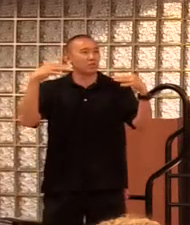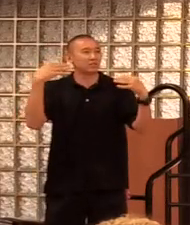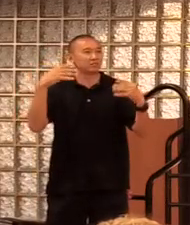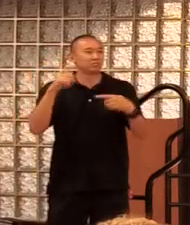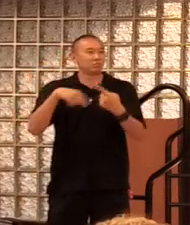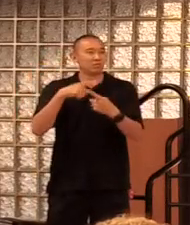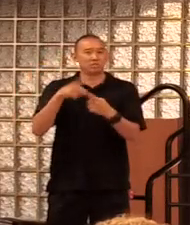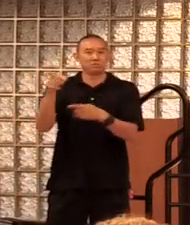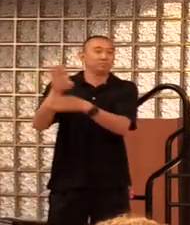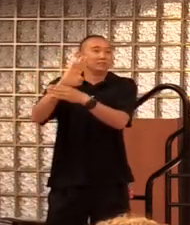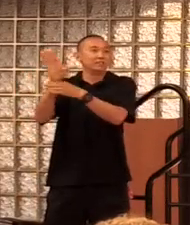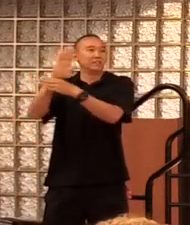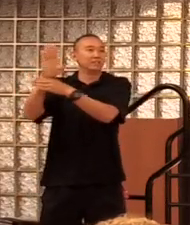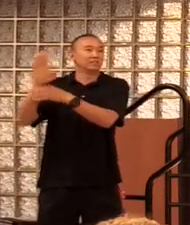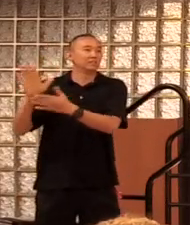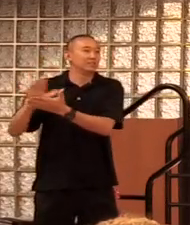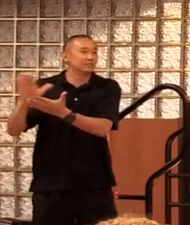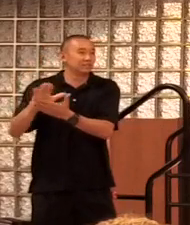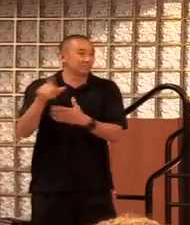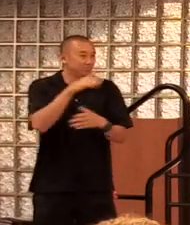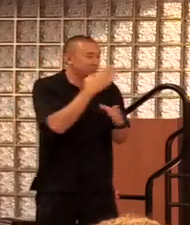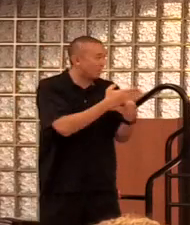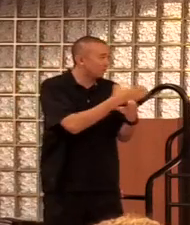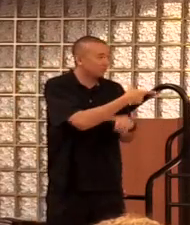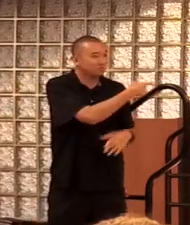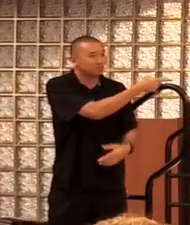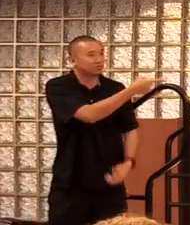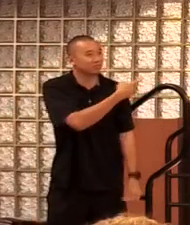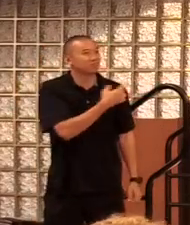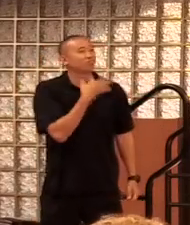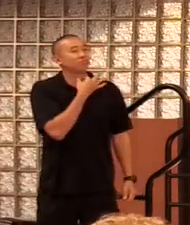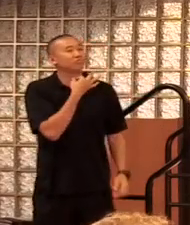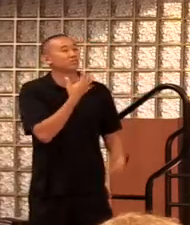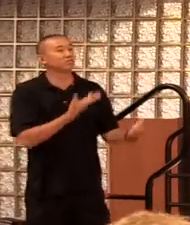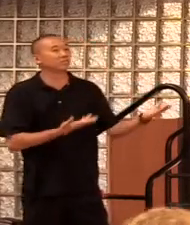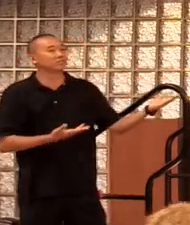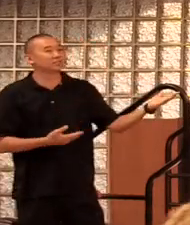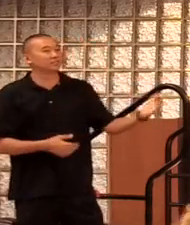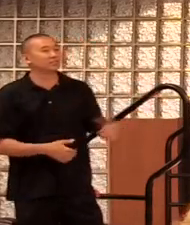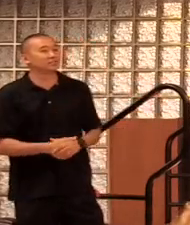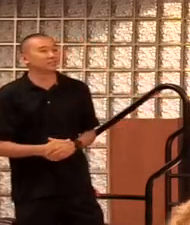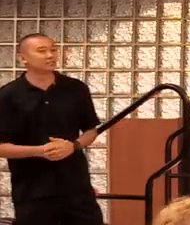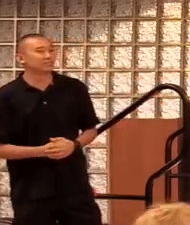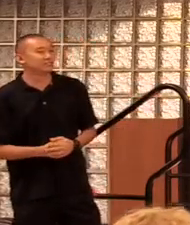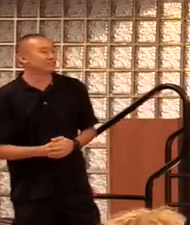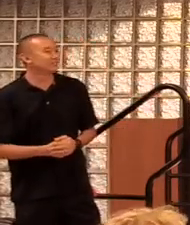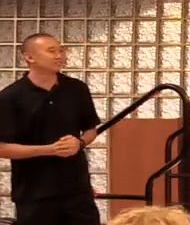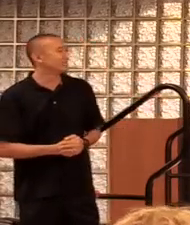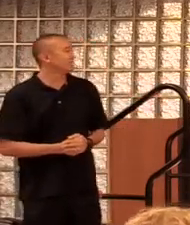that they make when they're being busy around the house when you're trying to sleep? I'm just kind of curious.